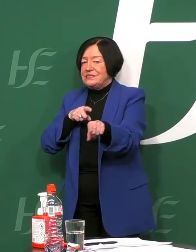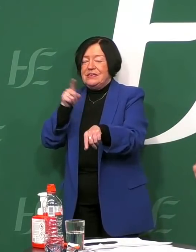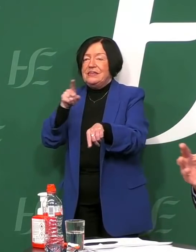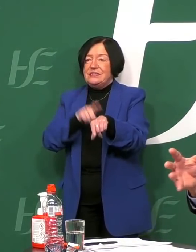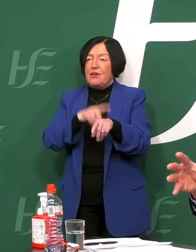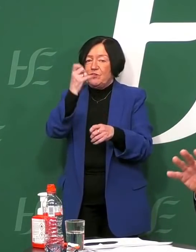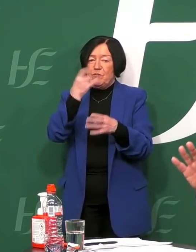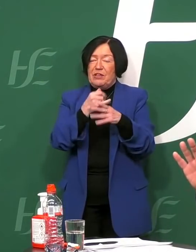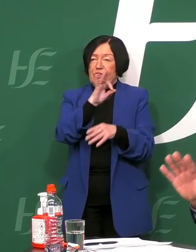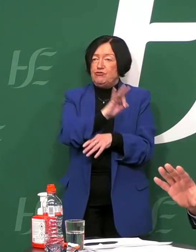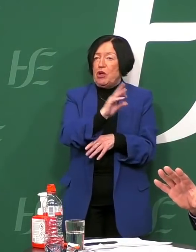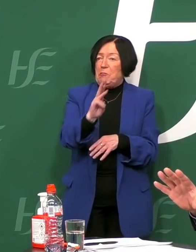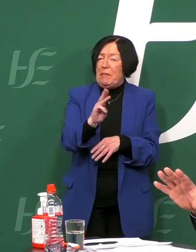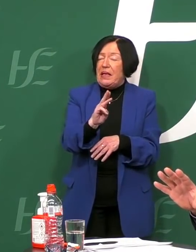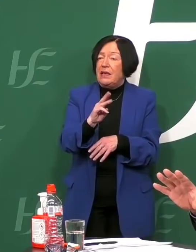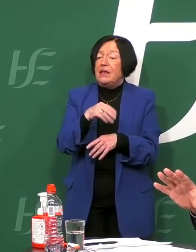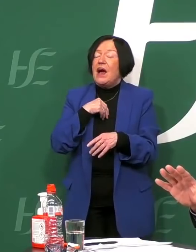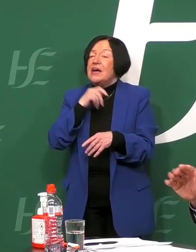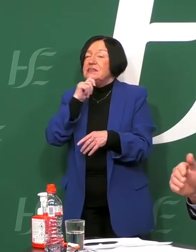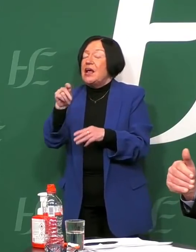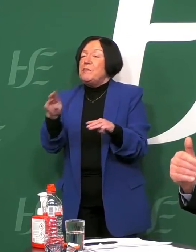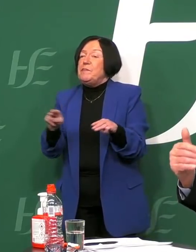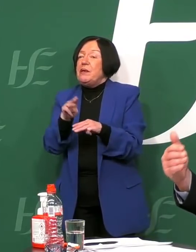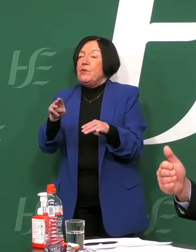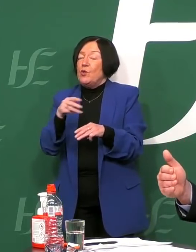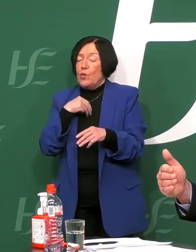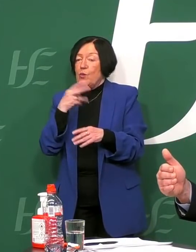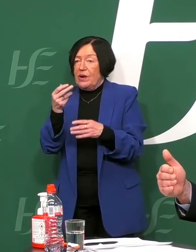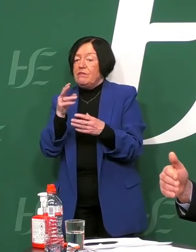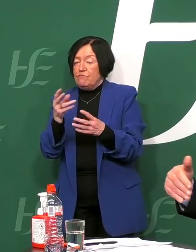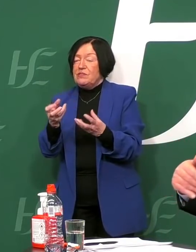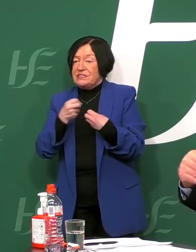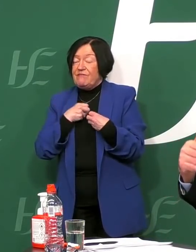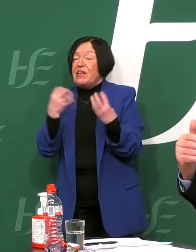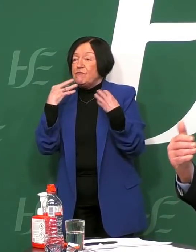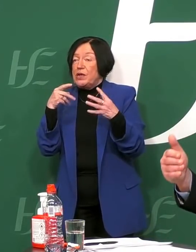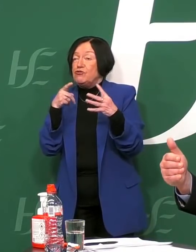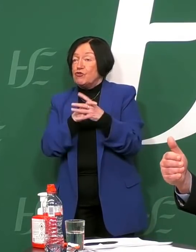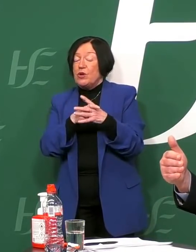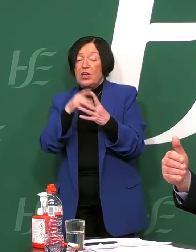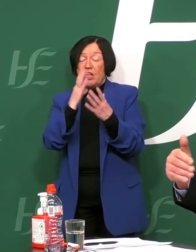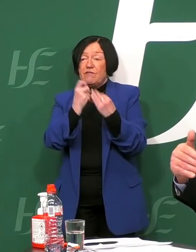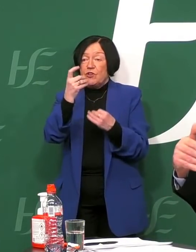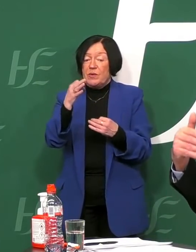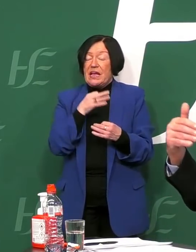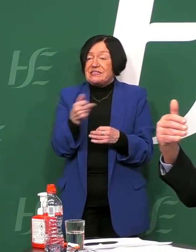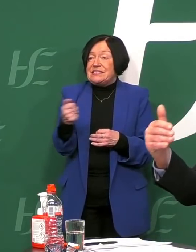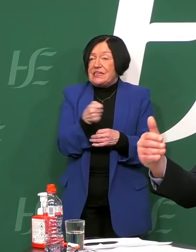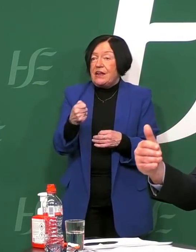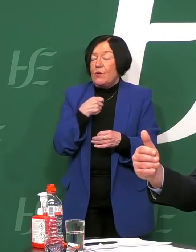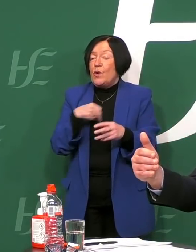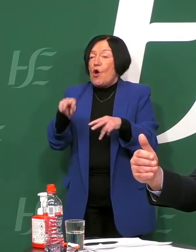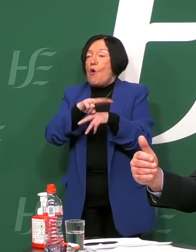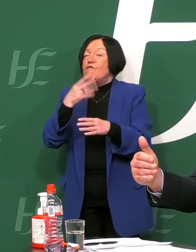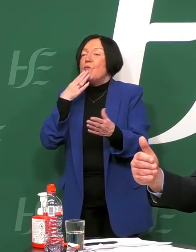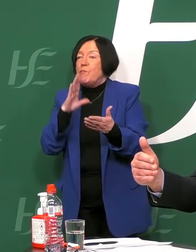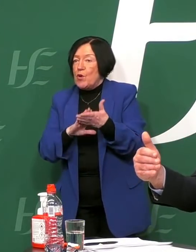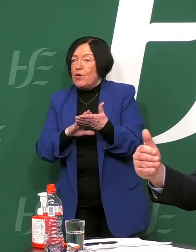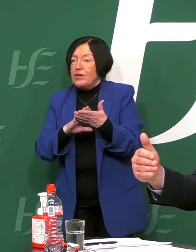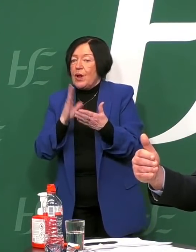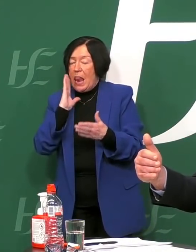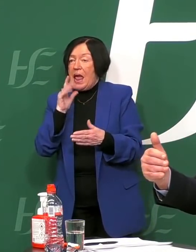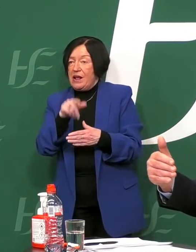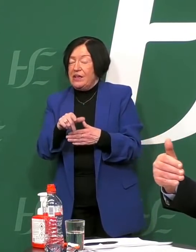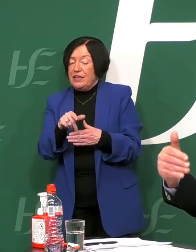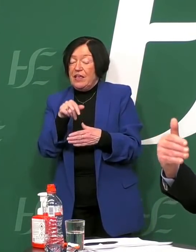someone could be in a GP. But what I would say to people is we will get the information through. So even if someone gets a text, we overbook to allow for that